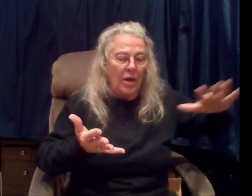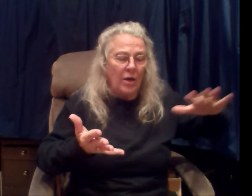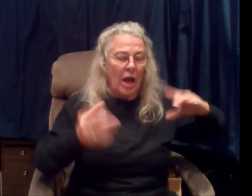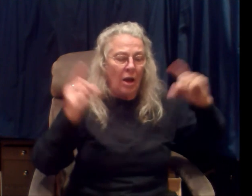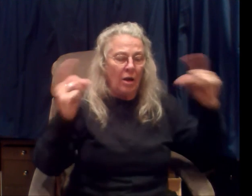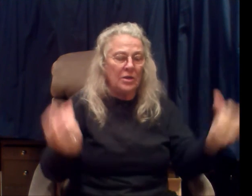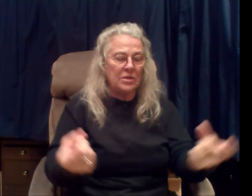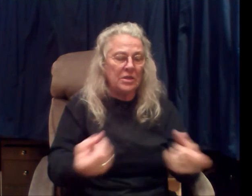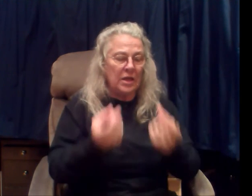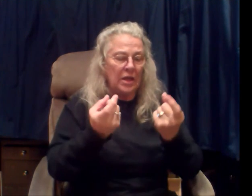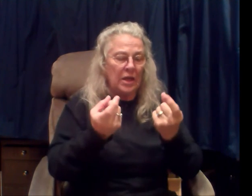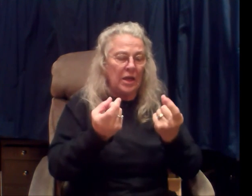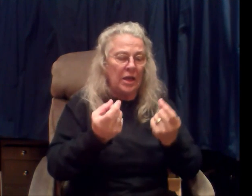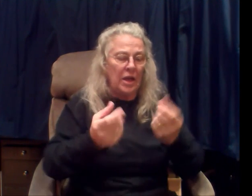out our sin and